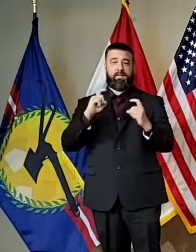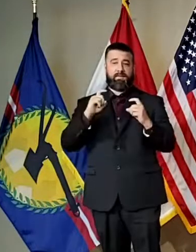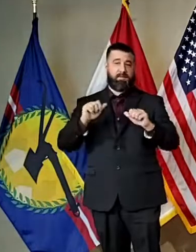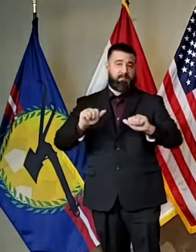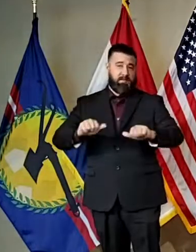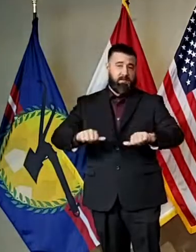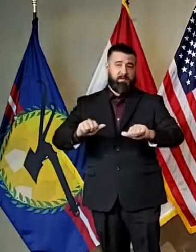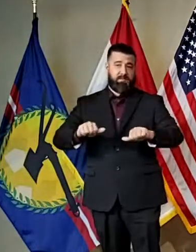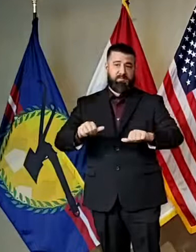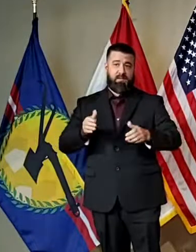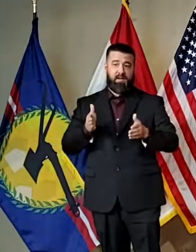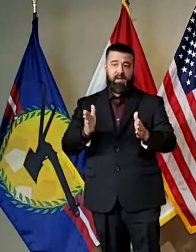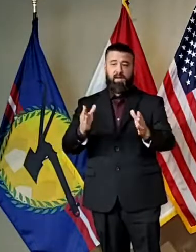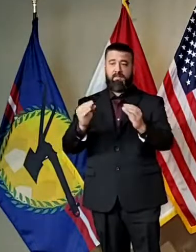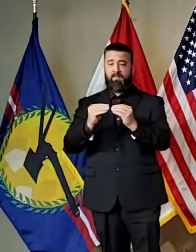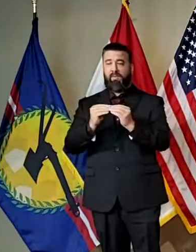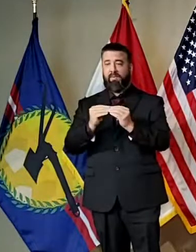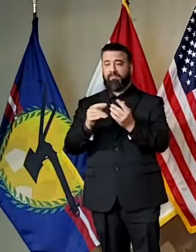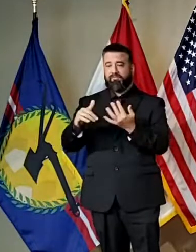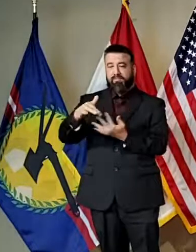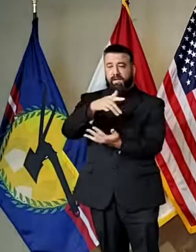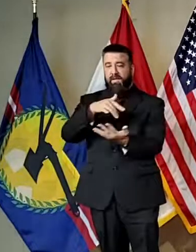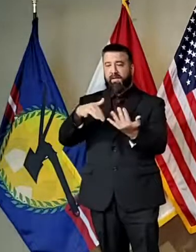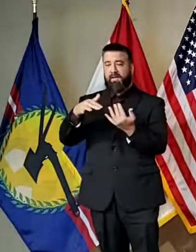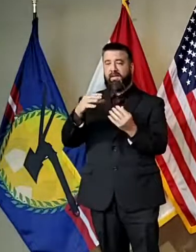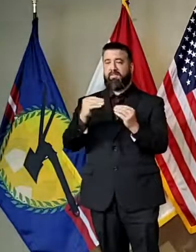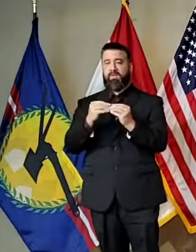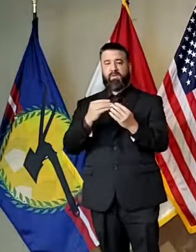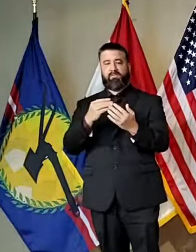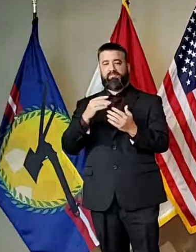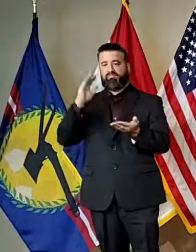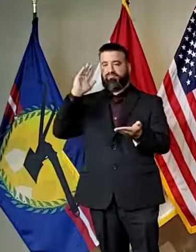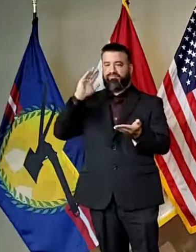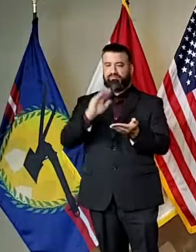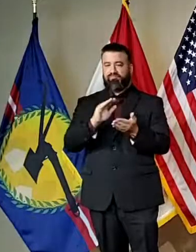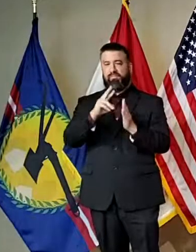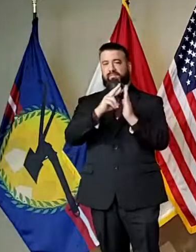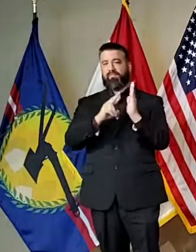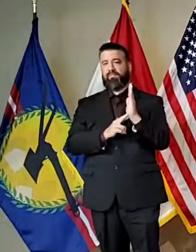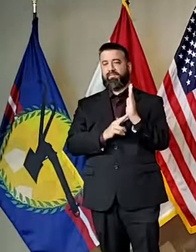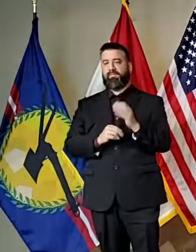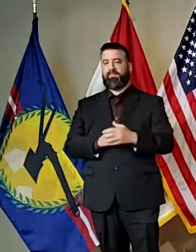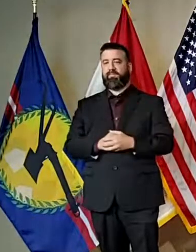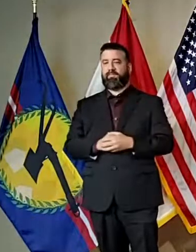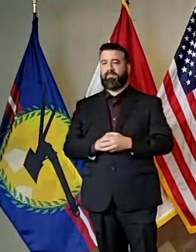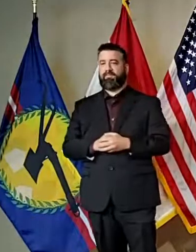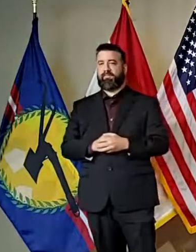to allow more mingling and more relaxing of our social distancing guidelines.